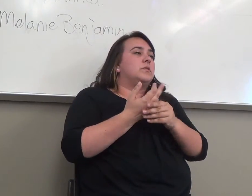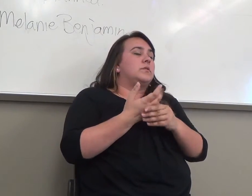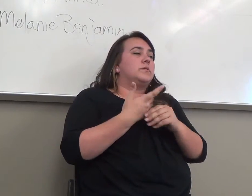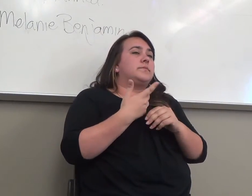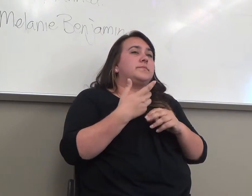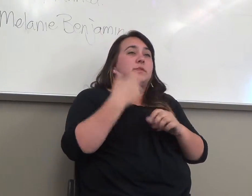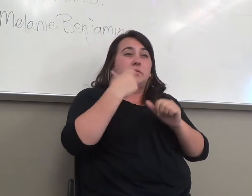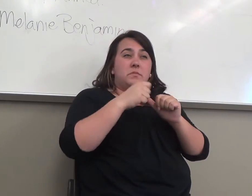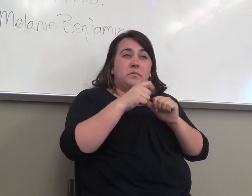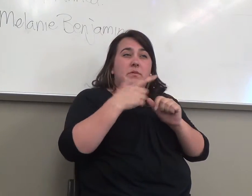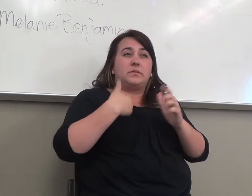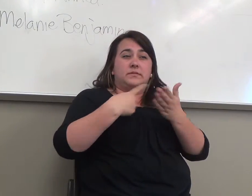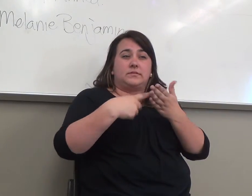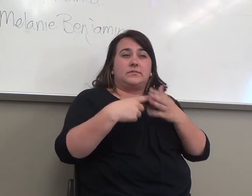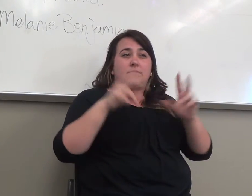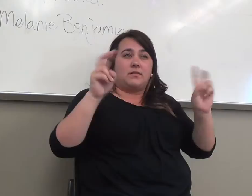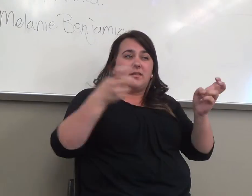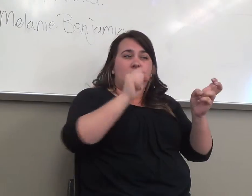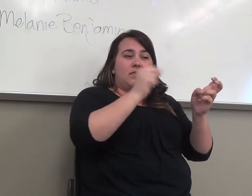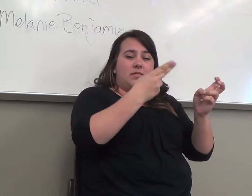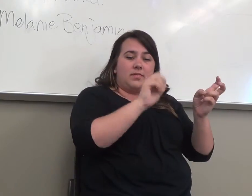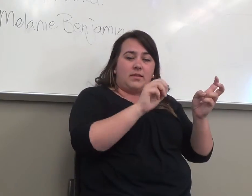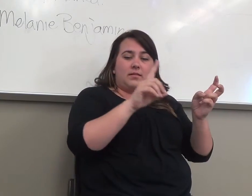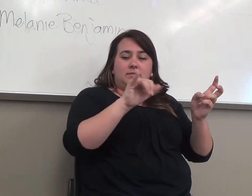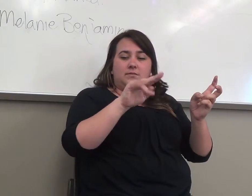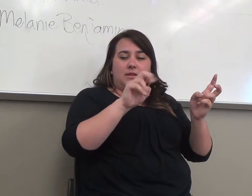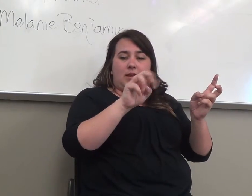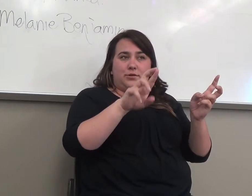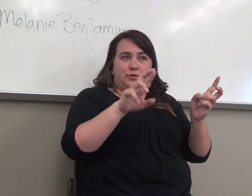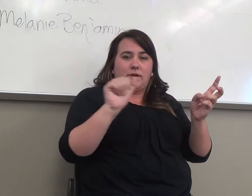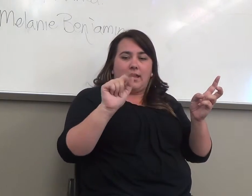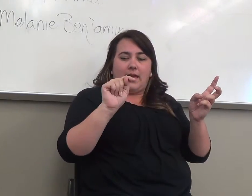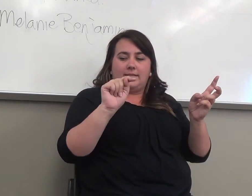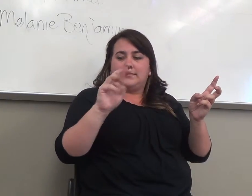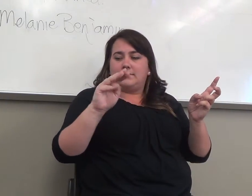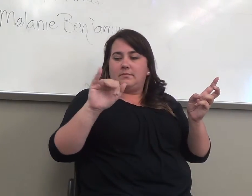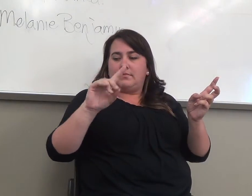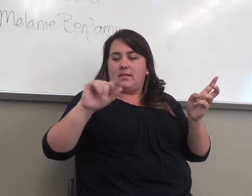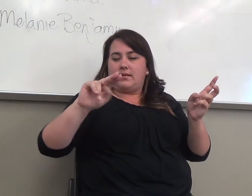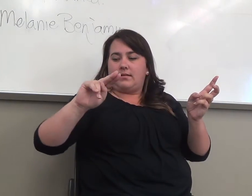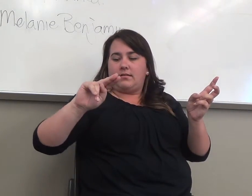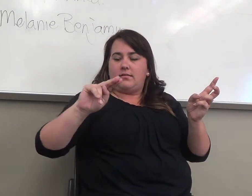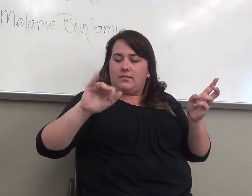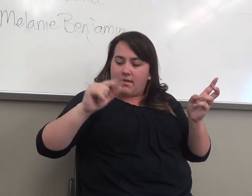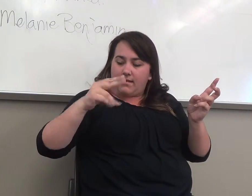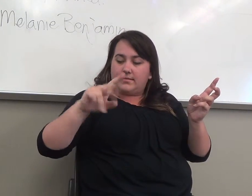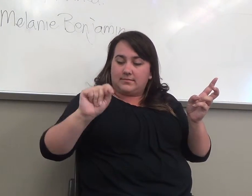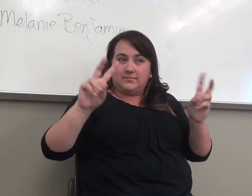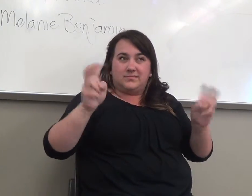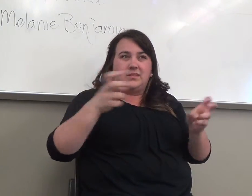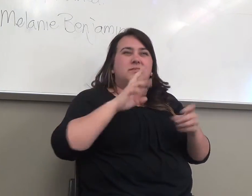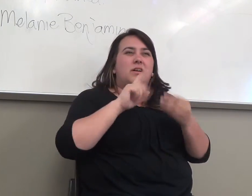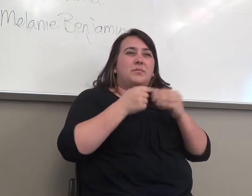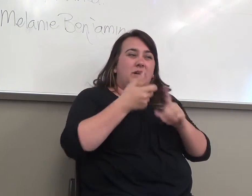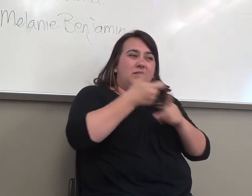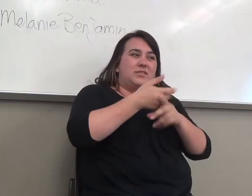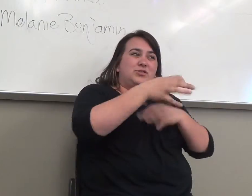Remember we went over that diner at midnight and we talked about how that was both a narrative and a descriptive, and we looked at